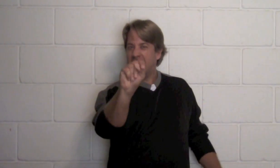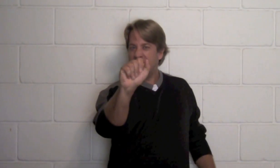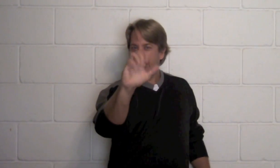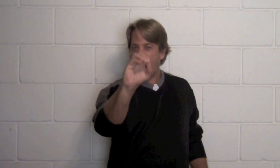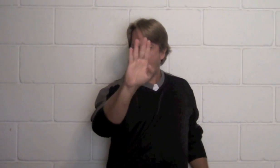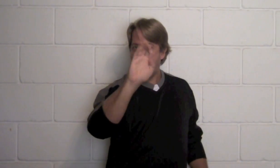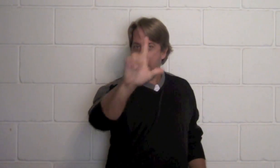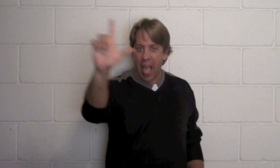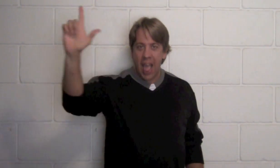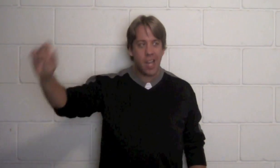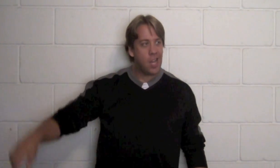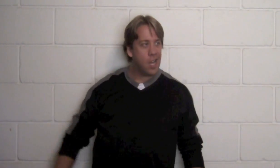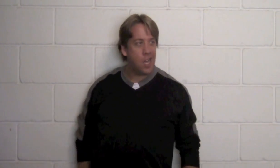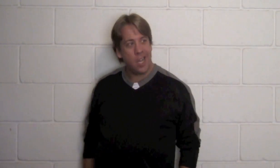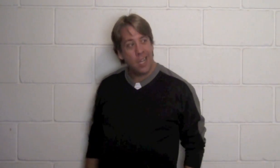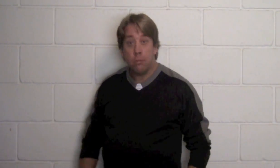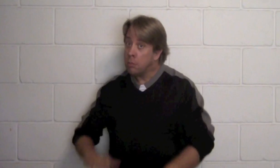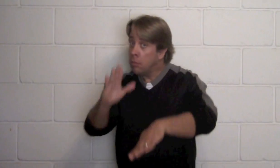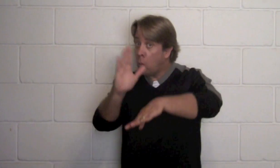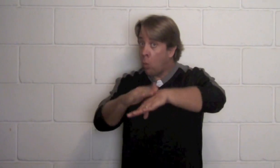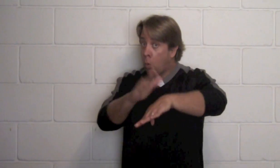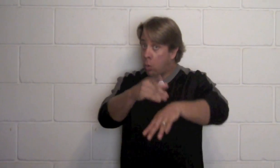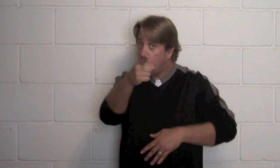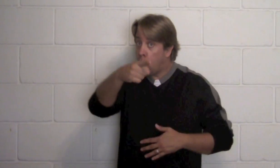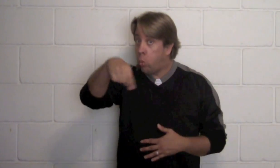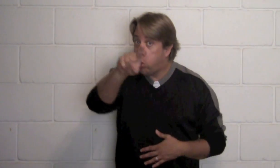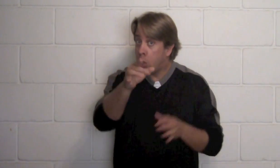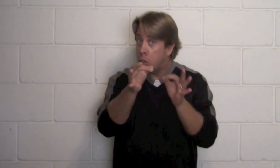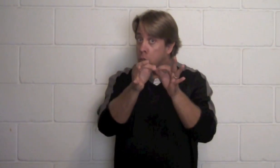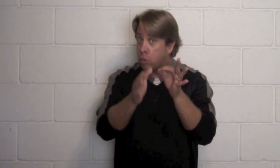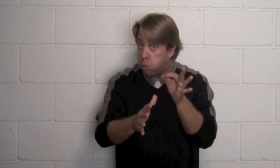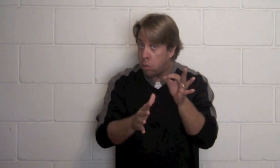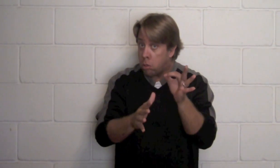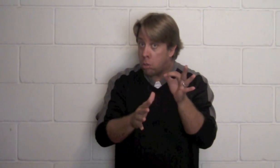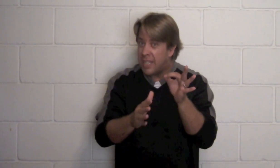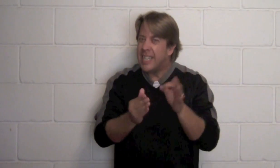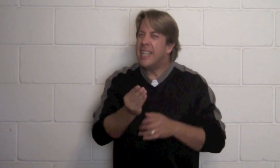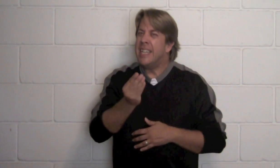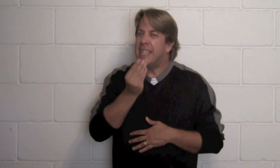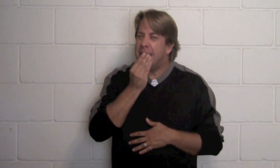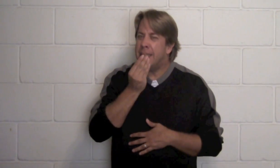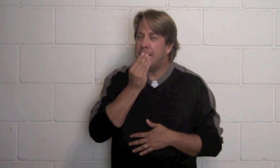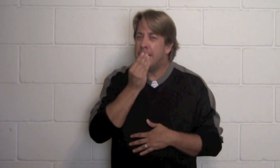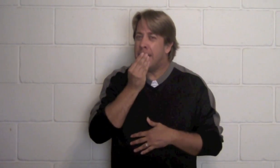And the deaf people can identify Taco Bell anywhere. So hey, interpreters,